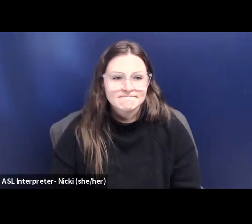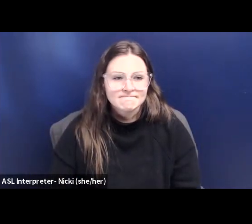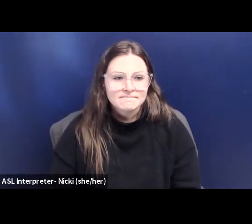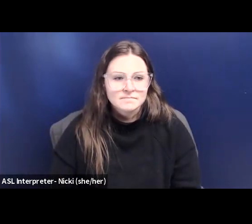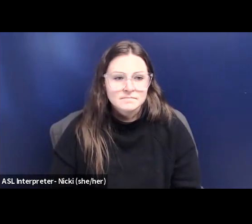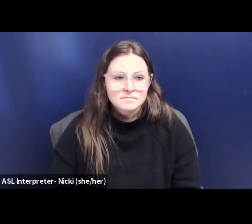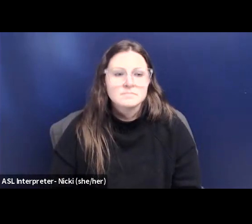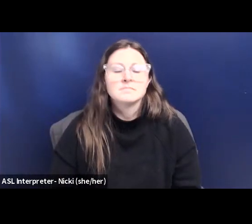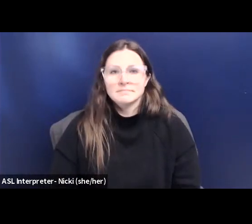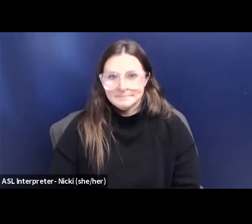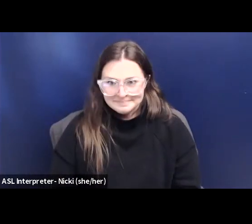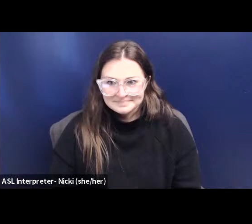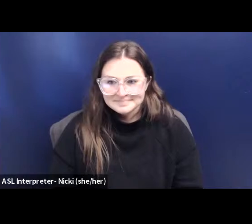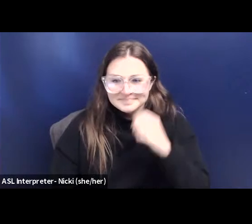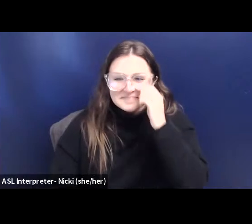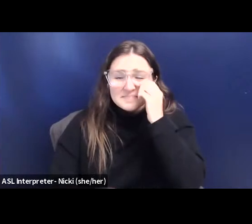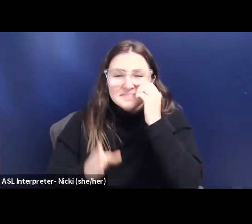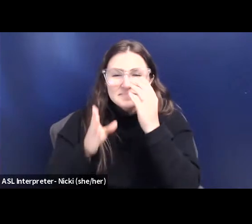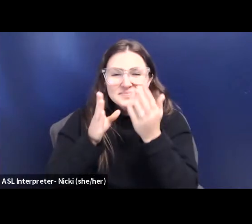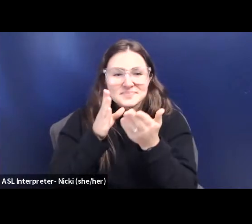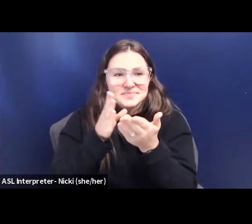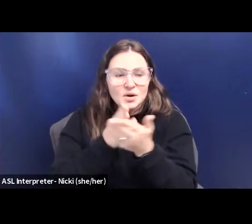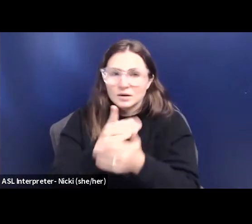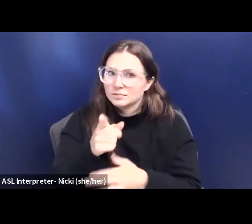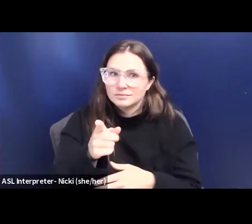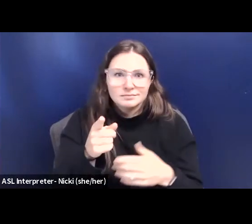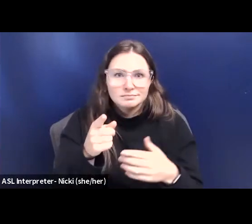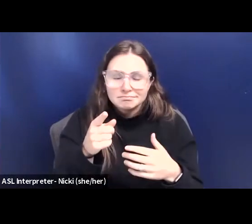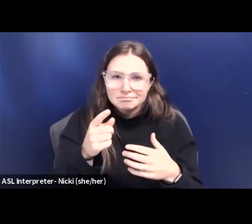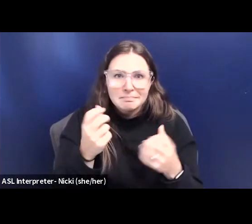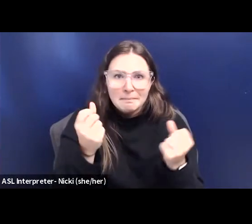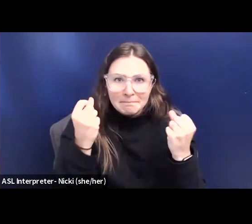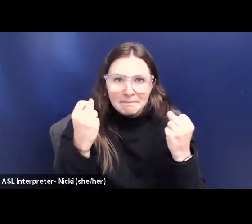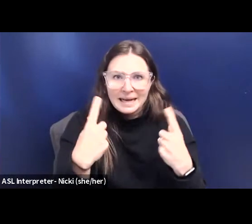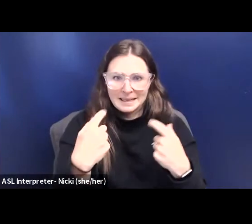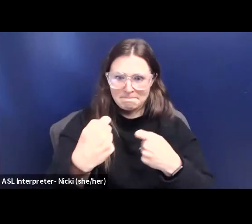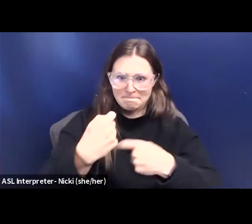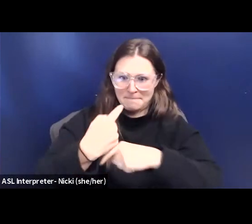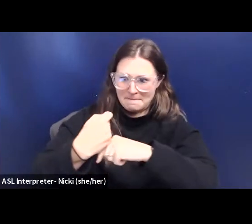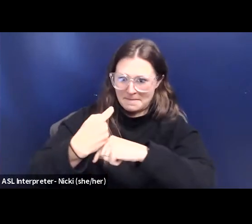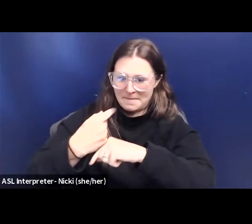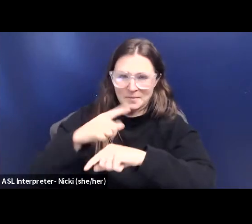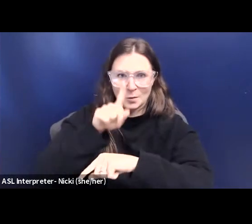All right, just, y'all have some amazing questions.